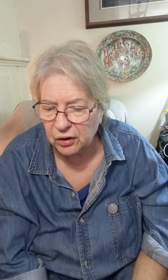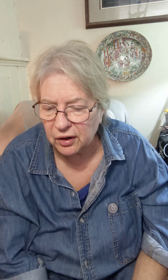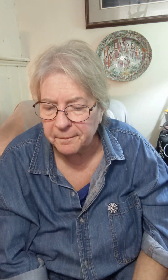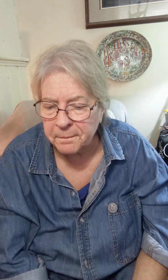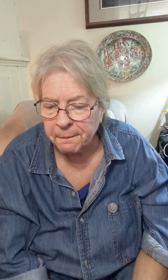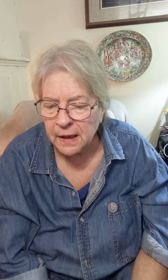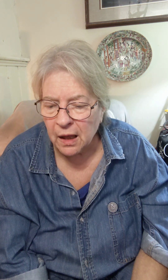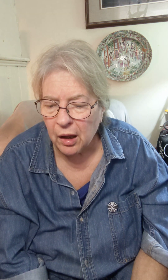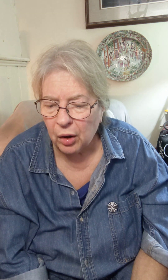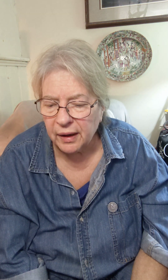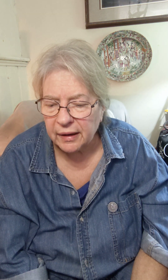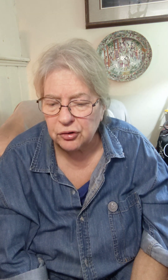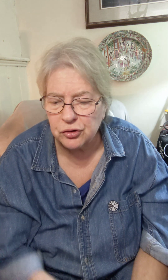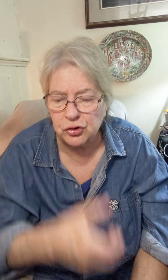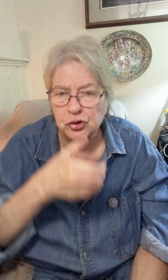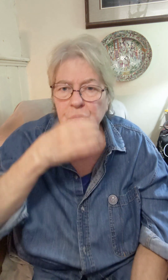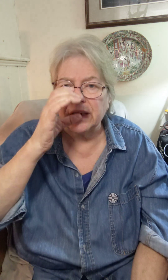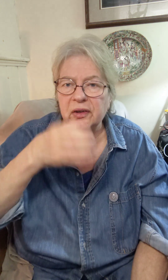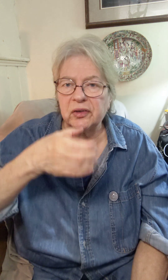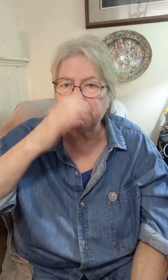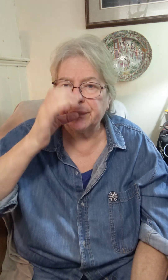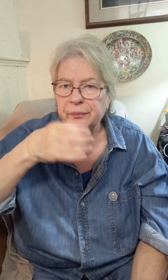on. Okay, drinks.